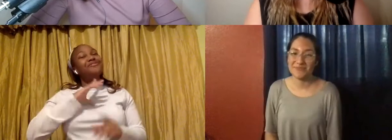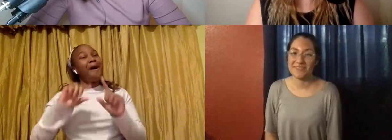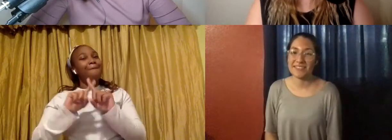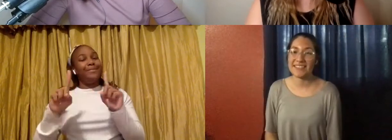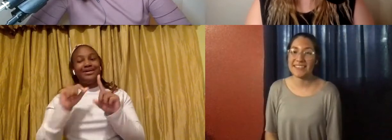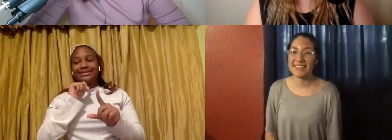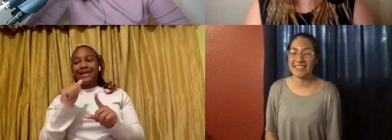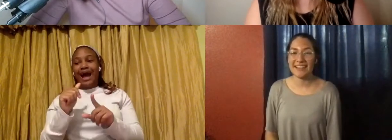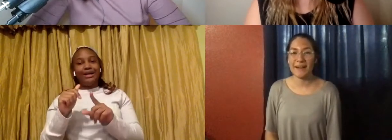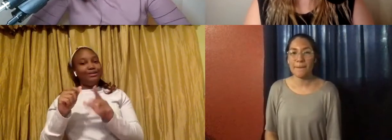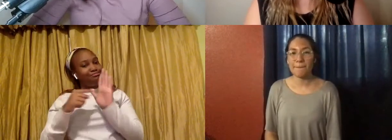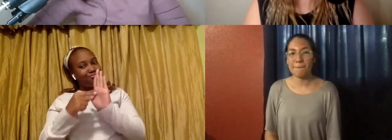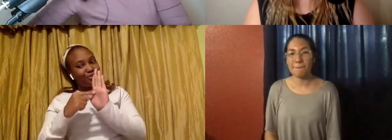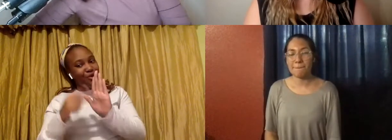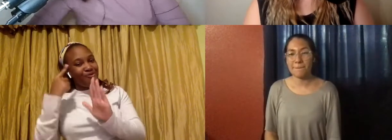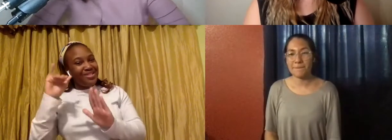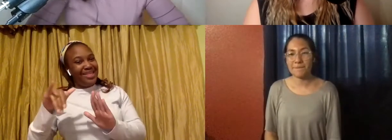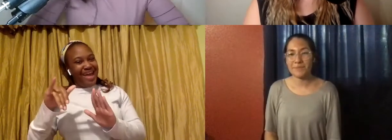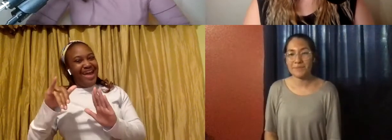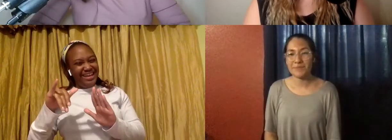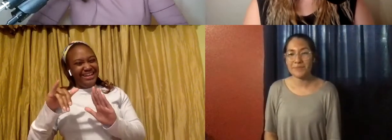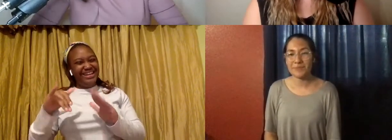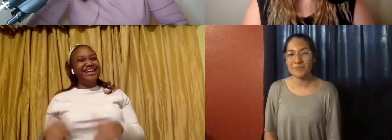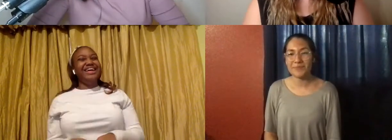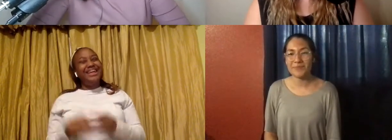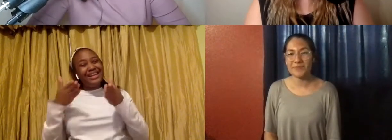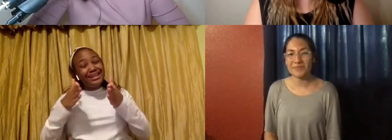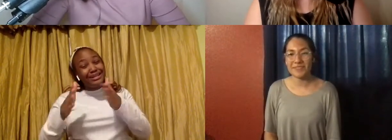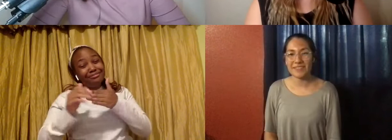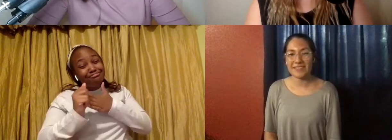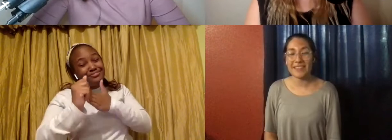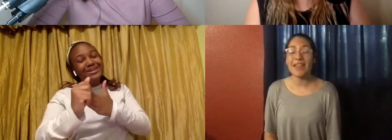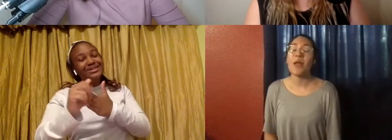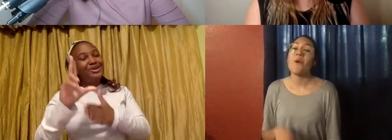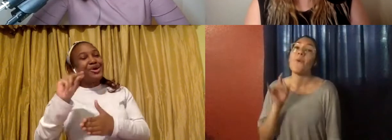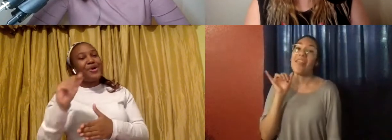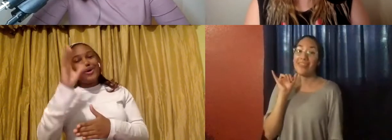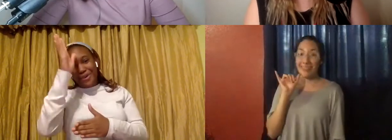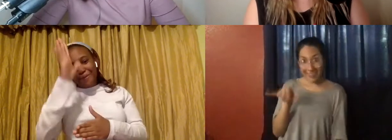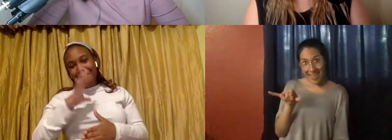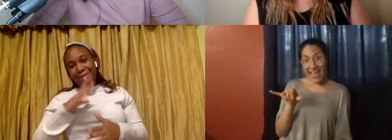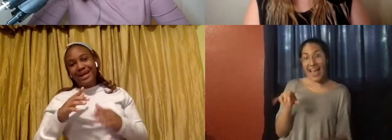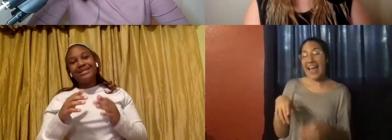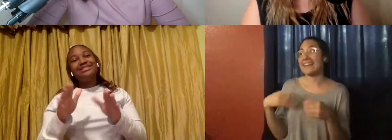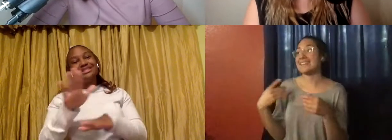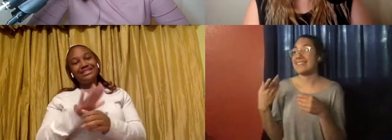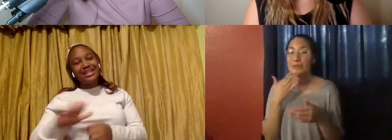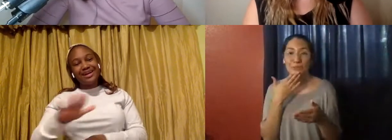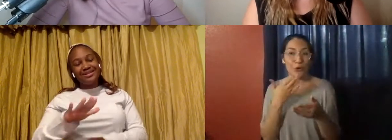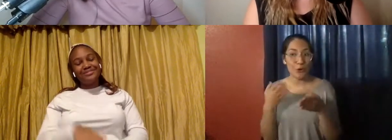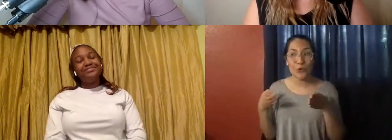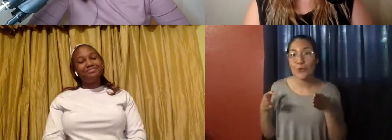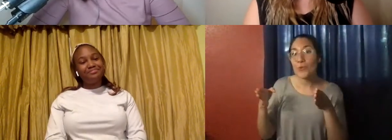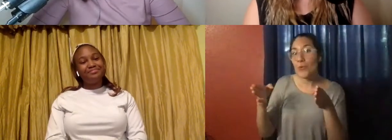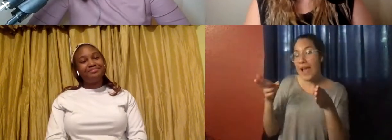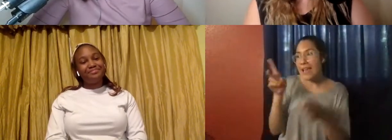And it leads to no man's land. Anyway. Well, that's a great segue, Ryann, because I have a question for